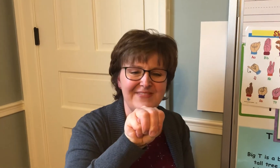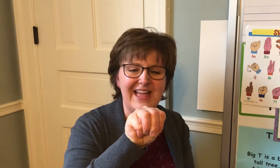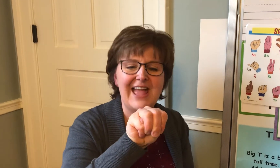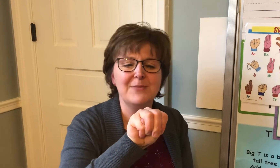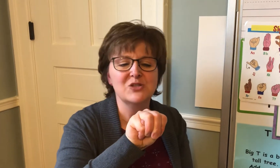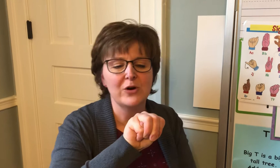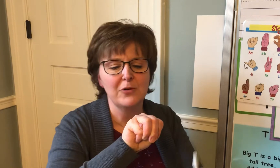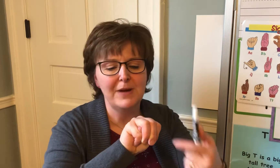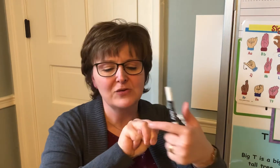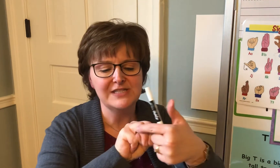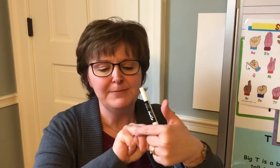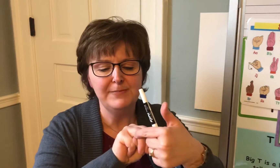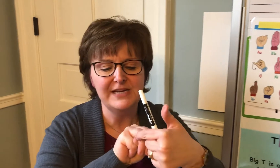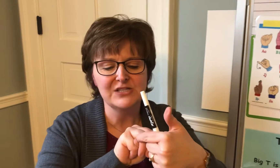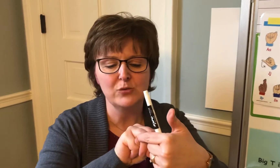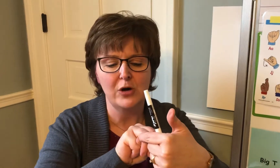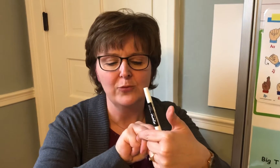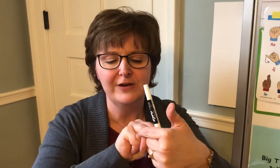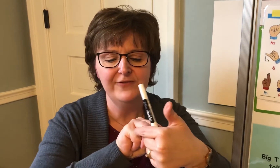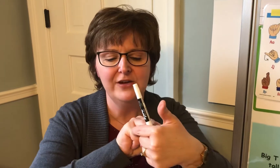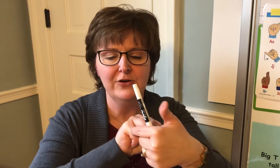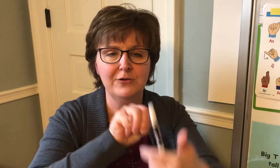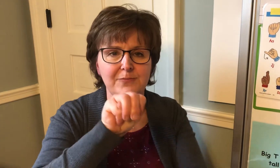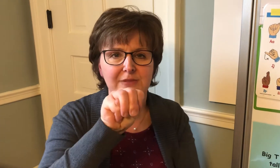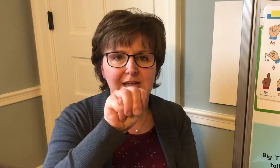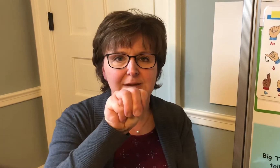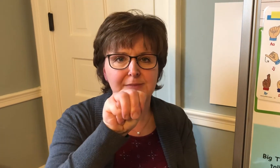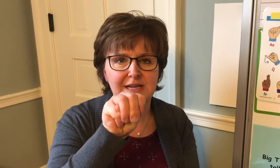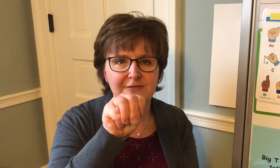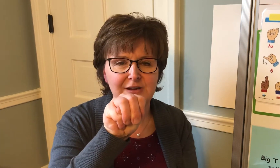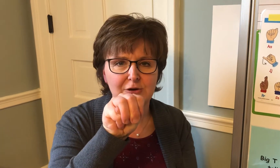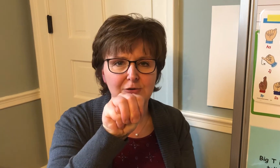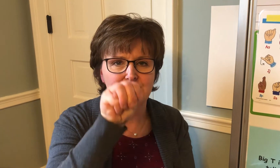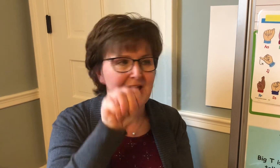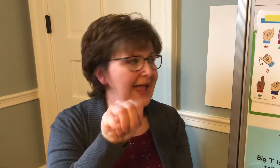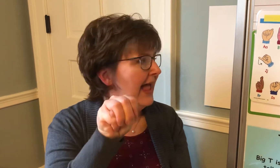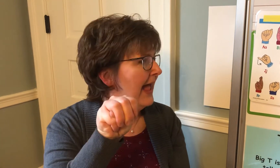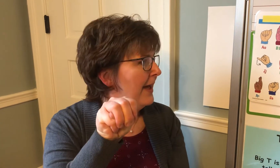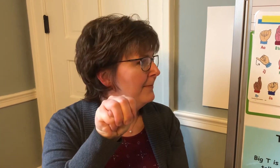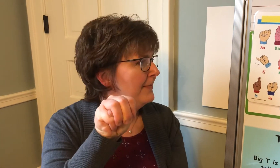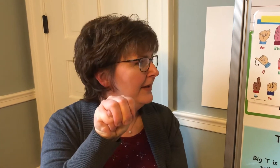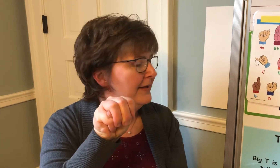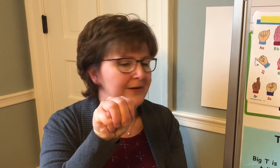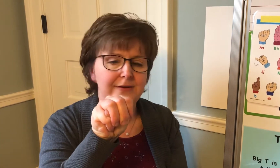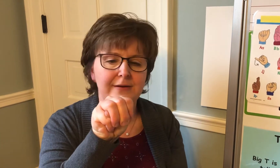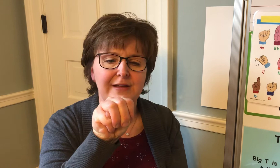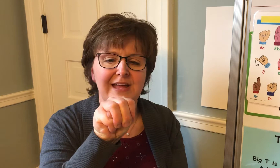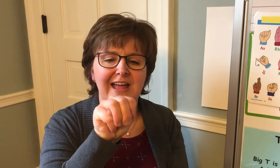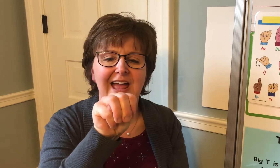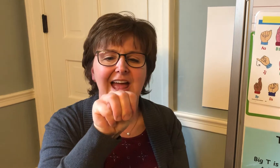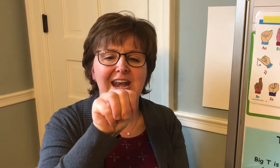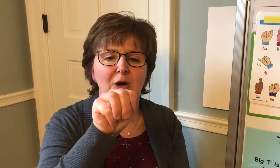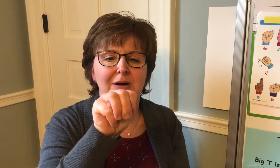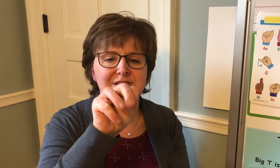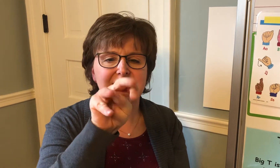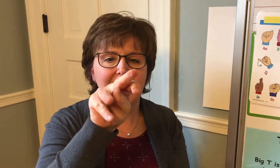M is where mousie peeks through our ring finger and pinky finger. M, and now mousie hops